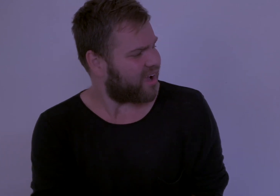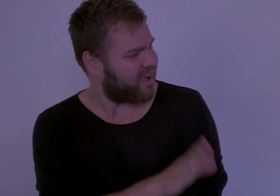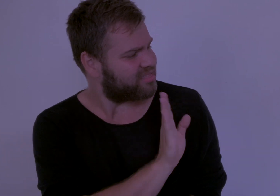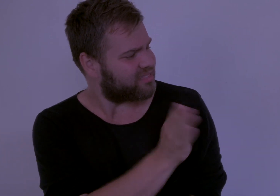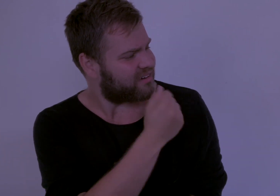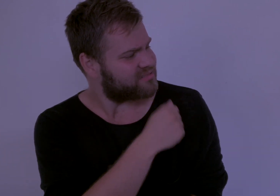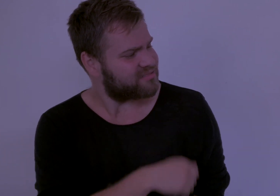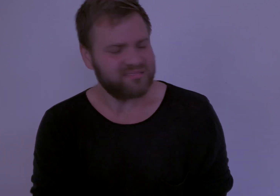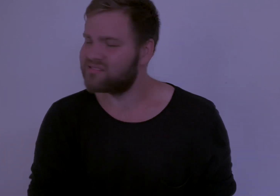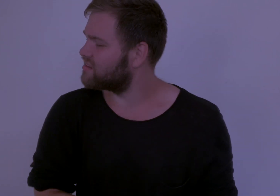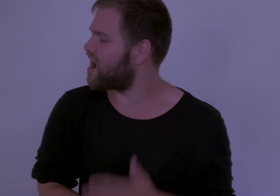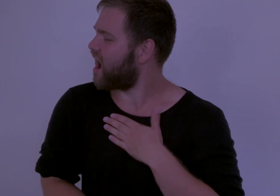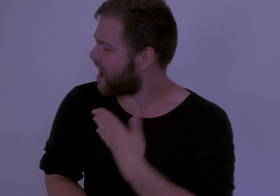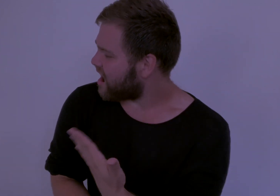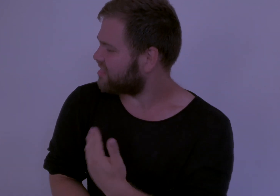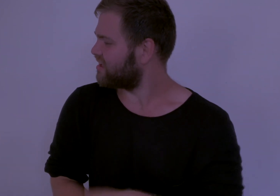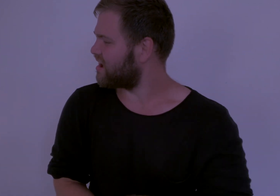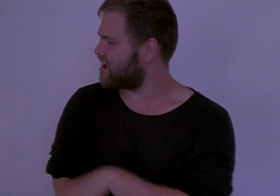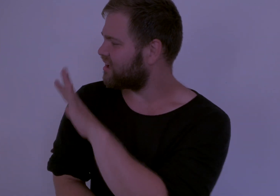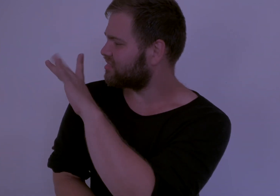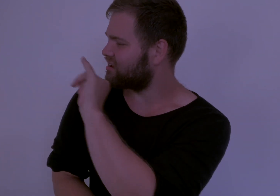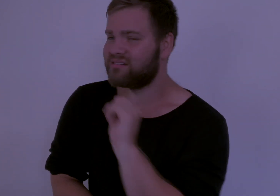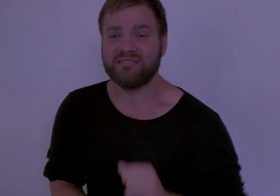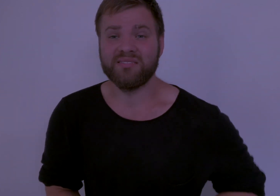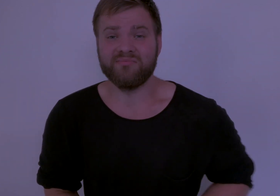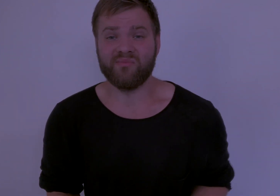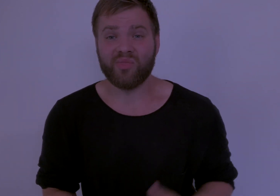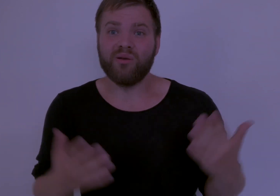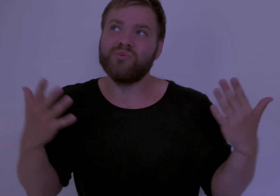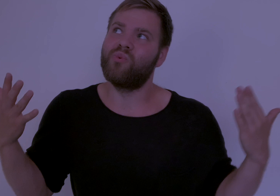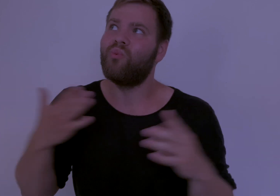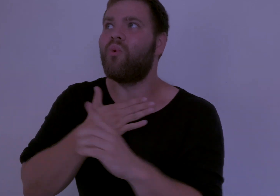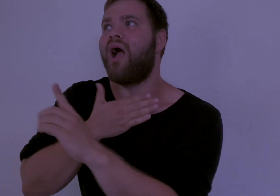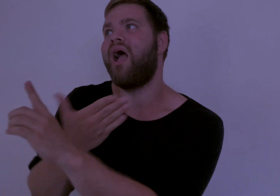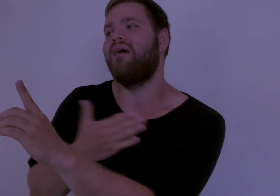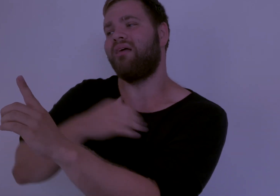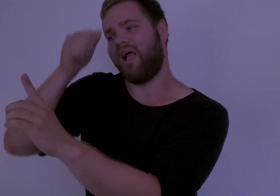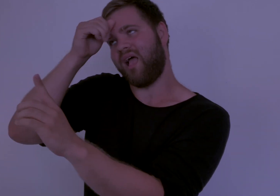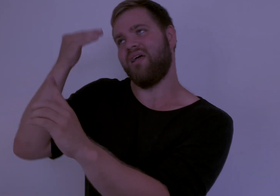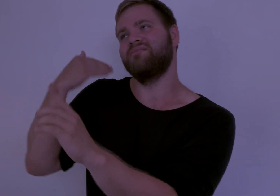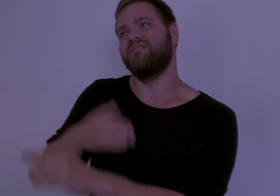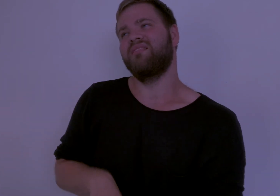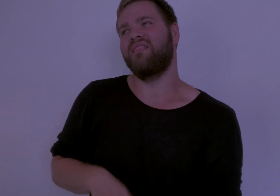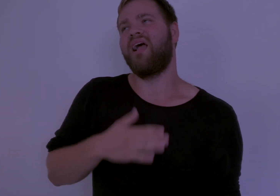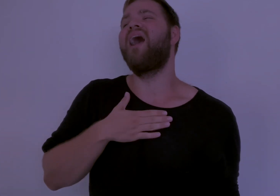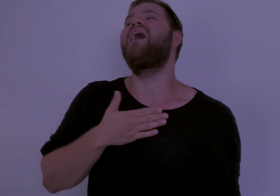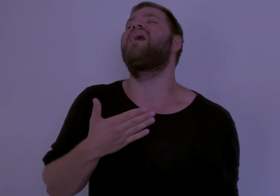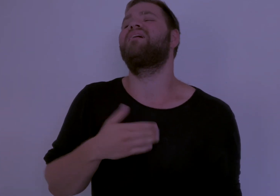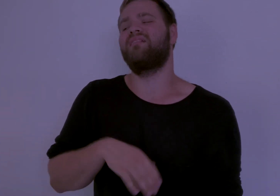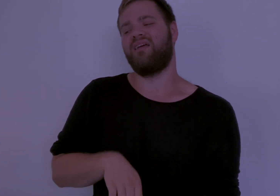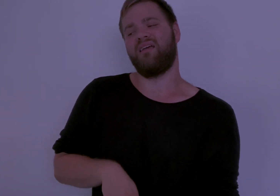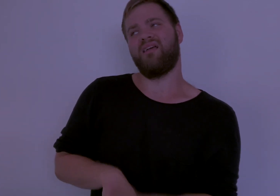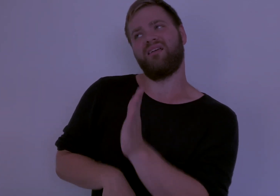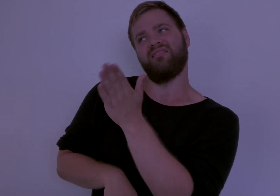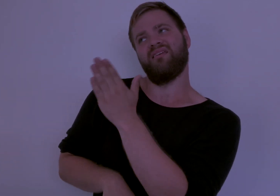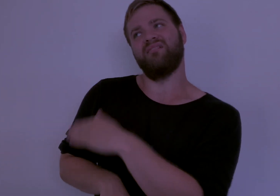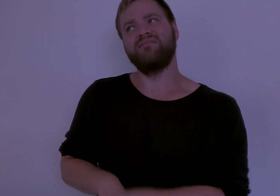you. Next, next, thank you. Next, I'm so fucking grateful for my ex. Thank you.